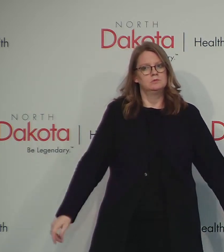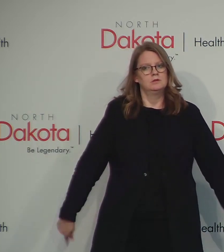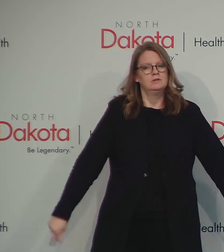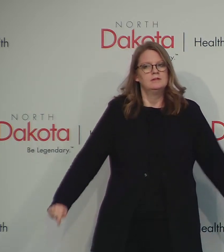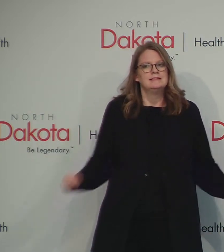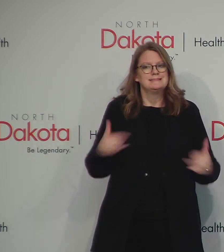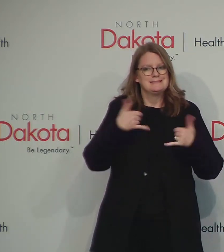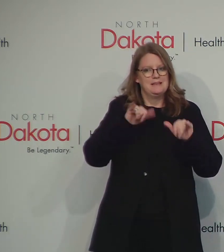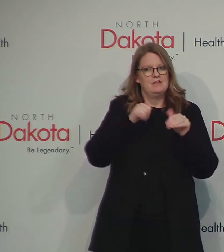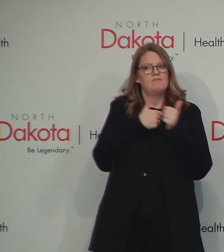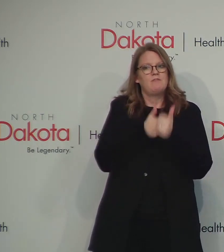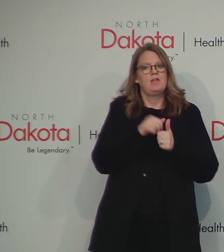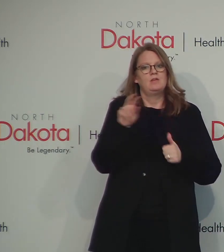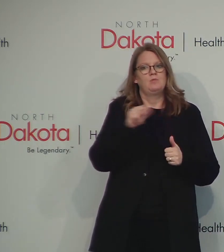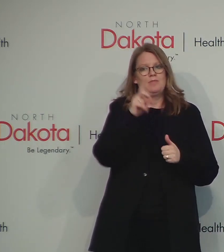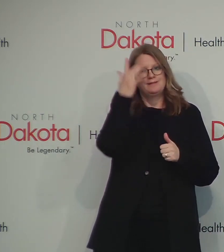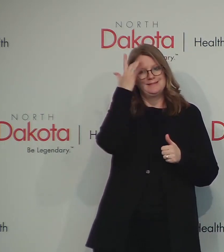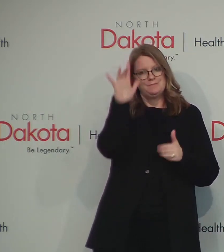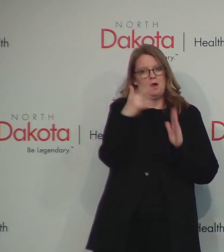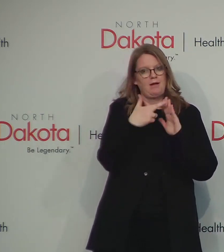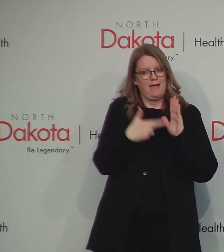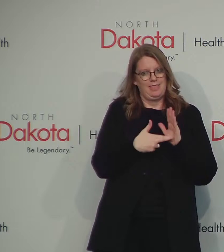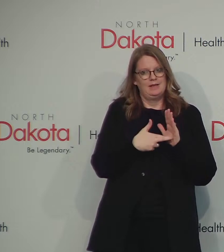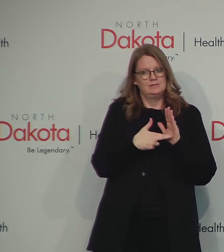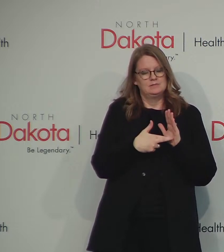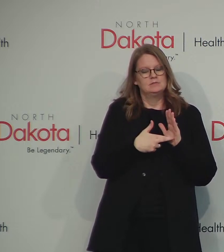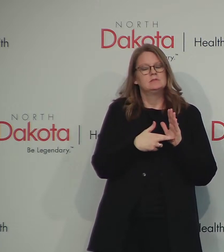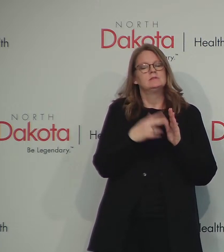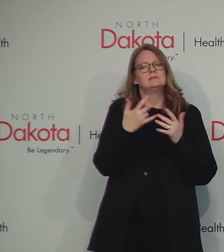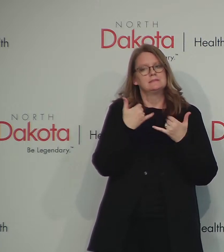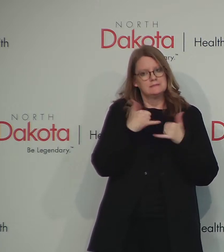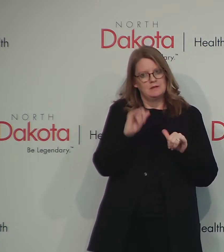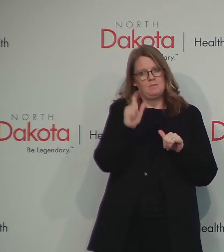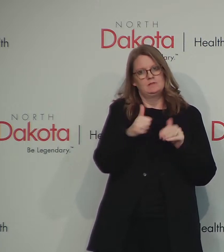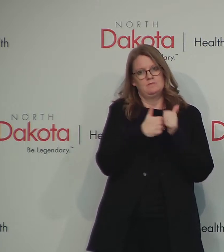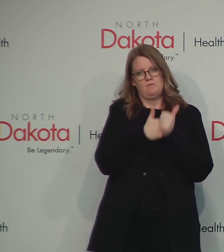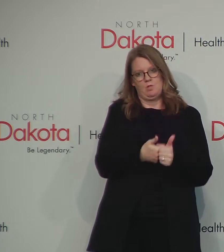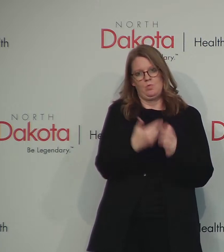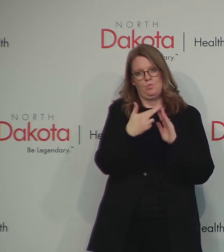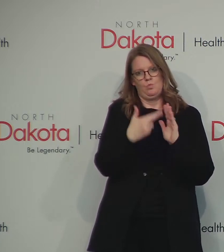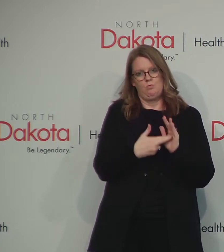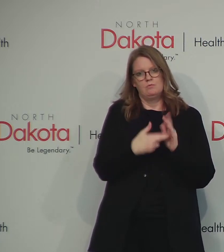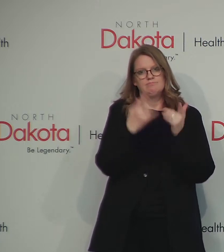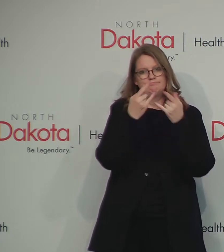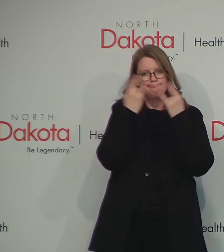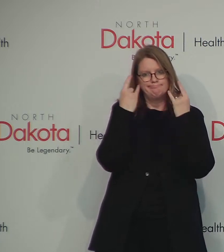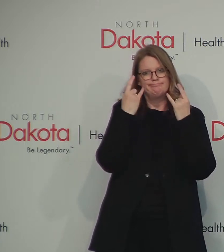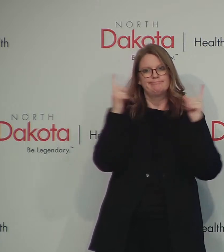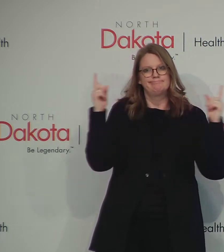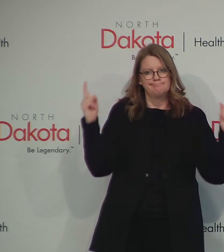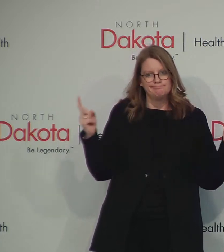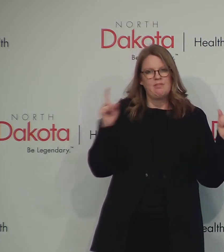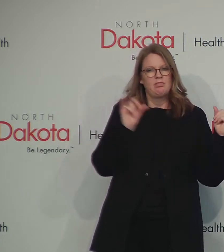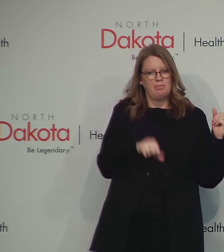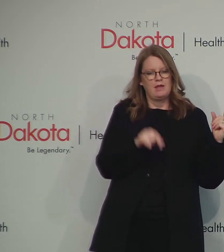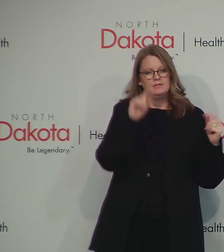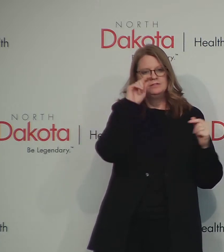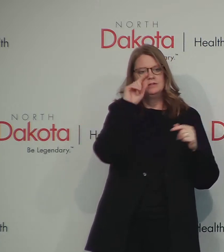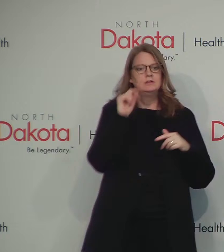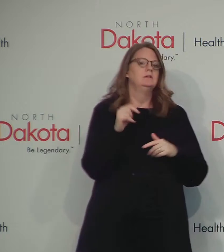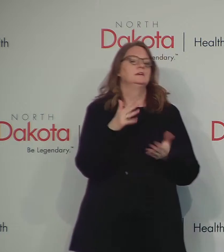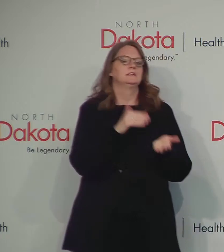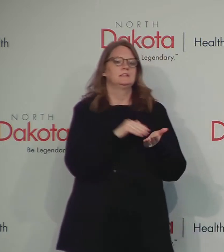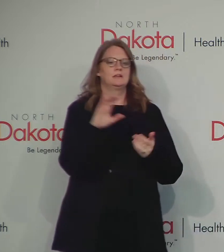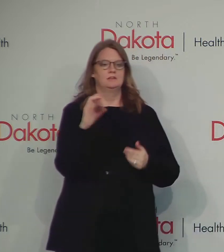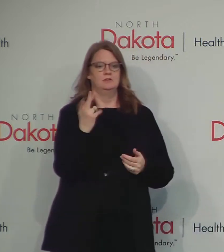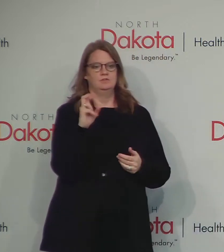SMART guidelines around COVID etiquette and protocols. But here to discuss how we're making sure that we're on the lookout for these variants is